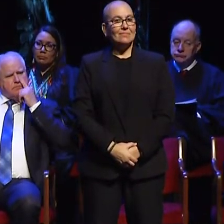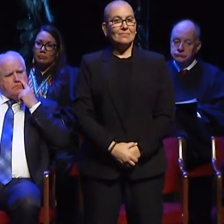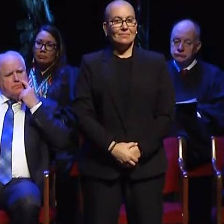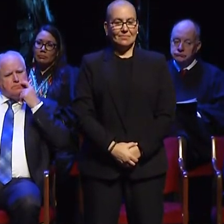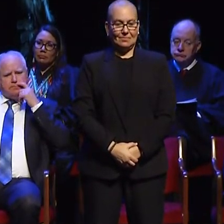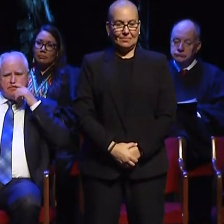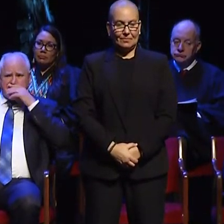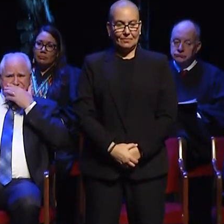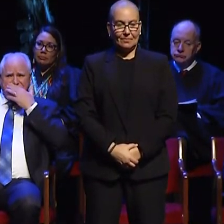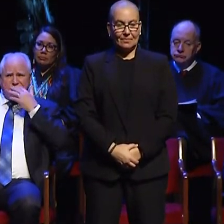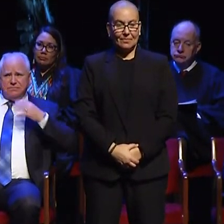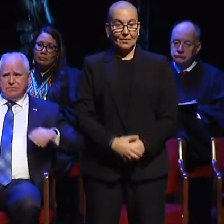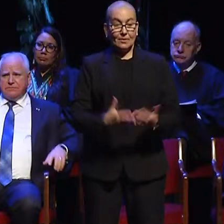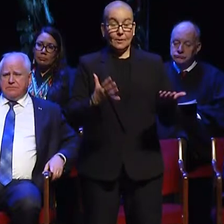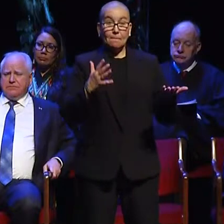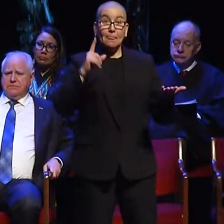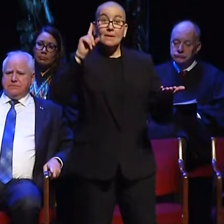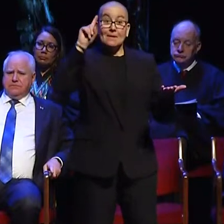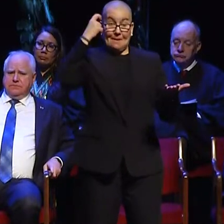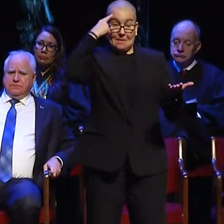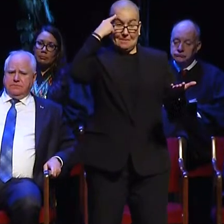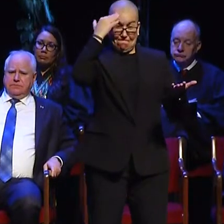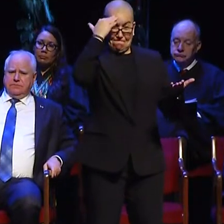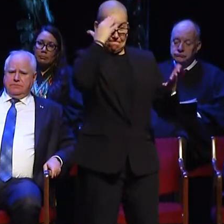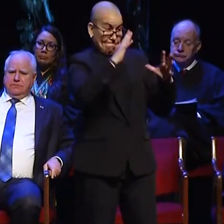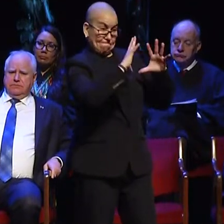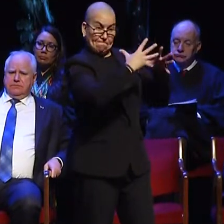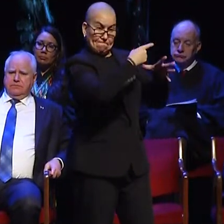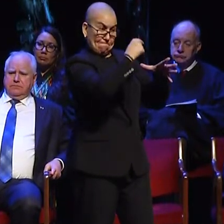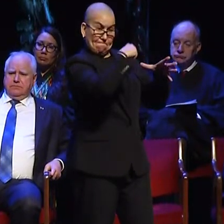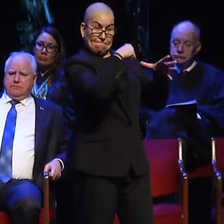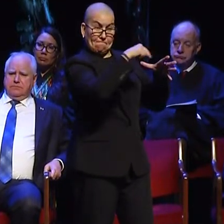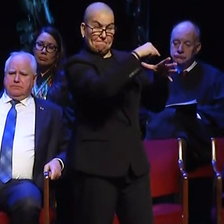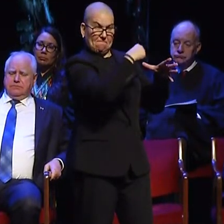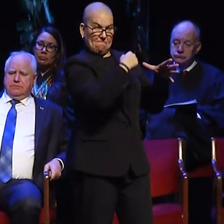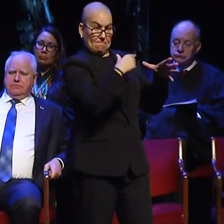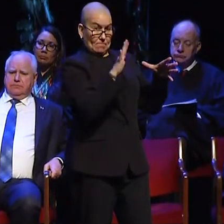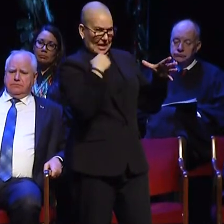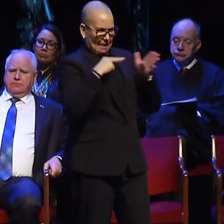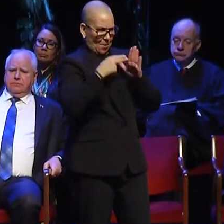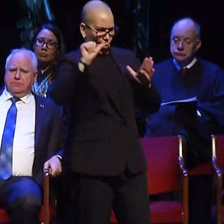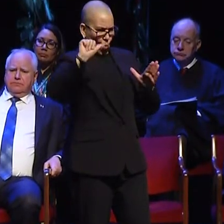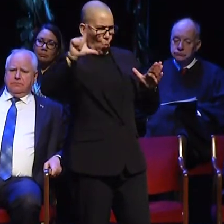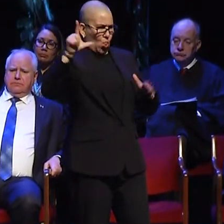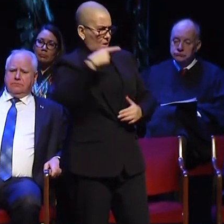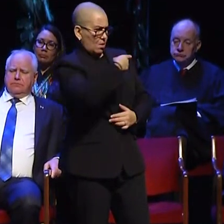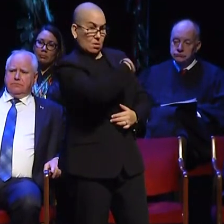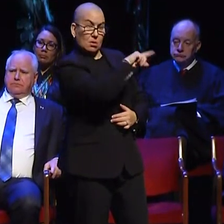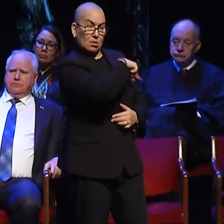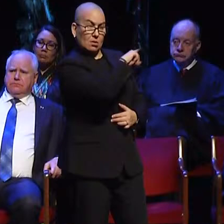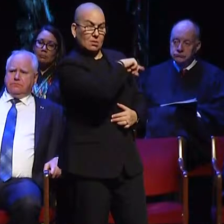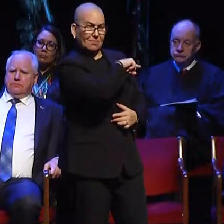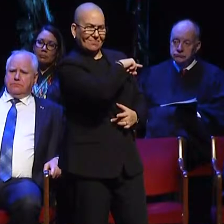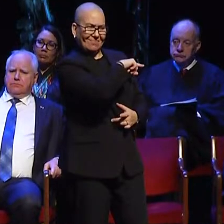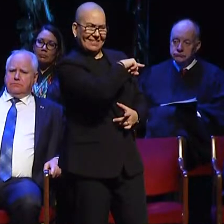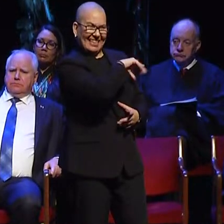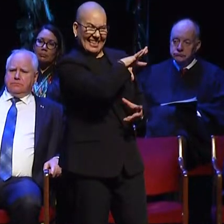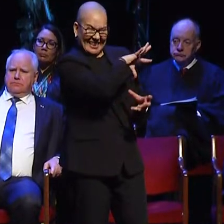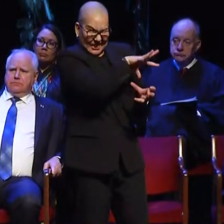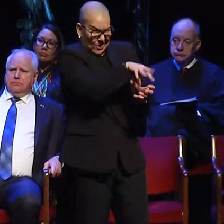And a government where everyone, and I mean everyone, including but especially